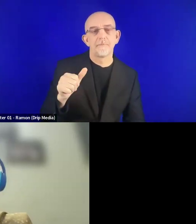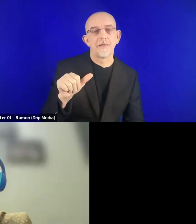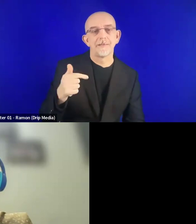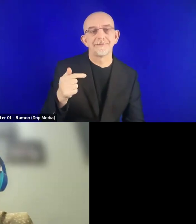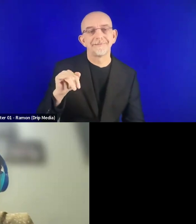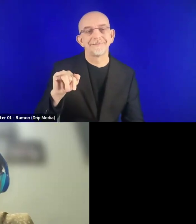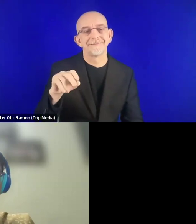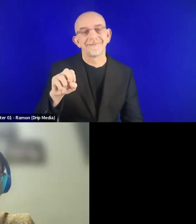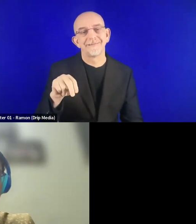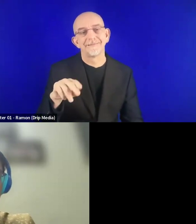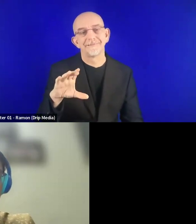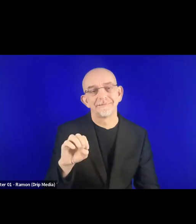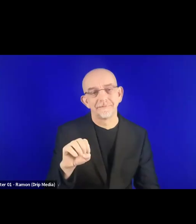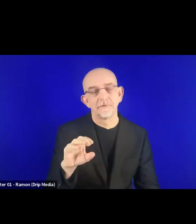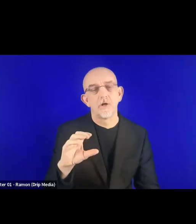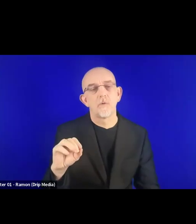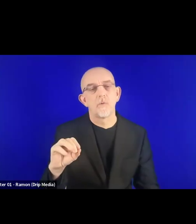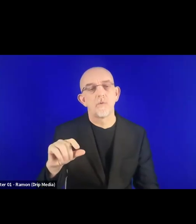Nigeria. And I know that